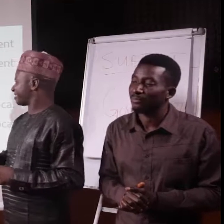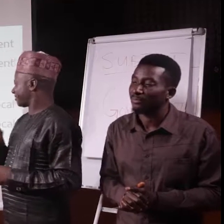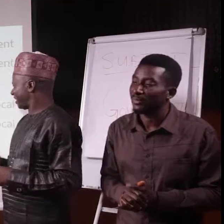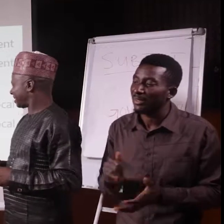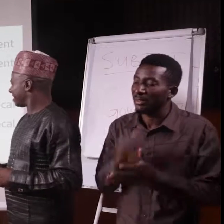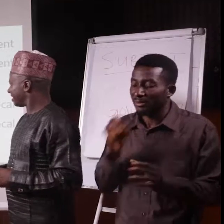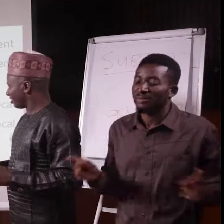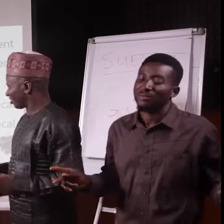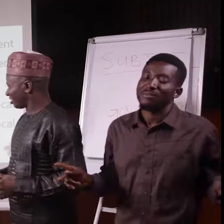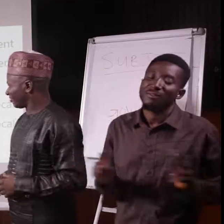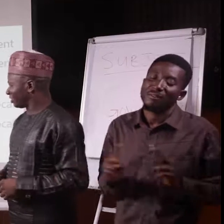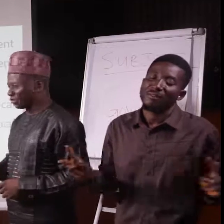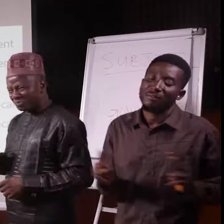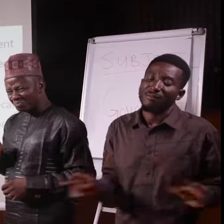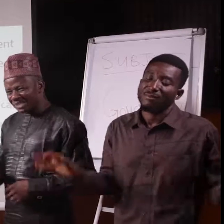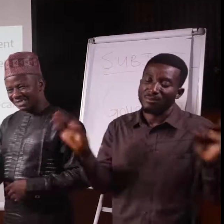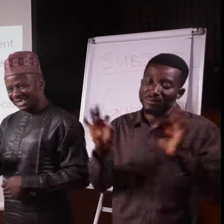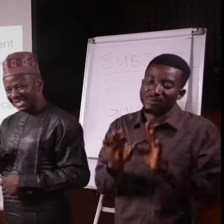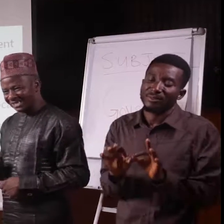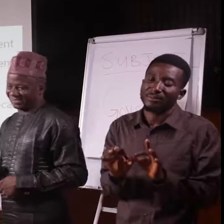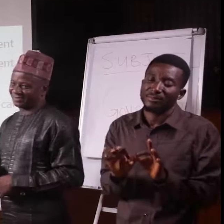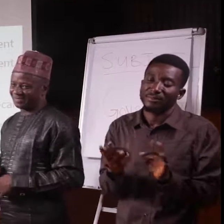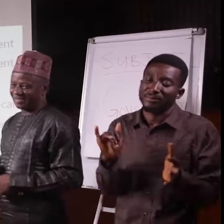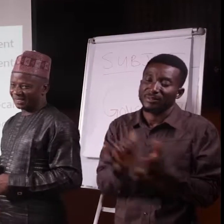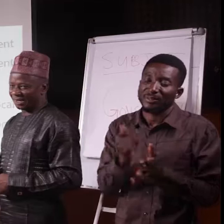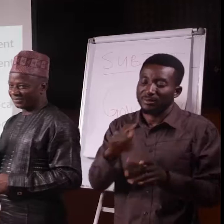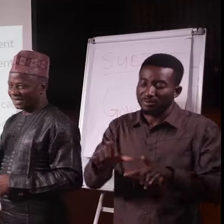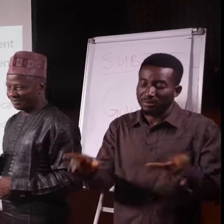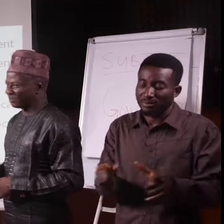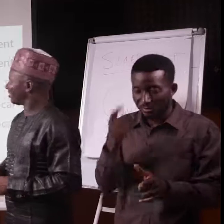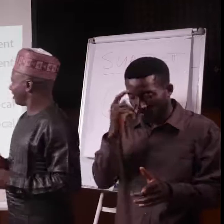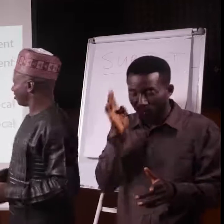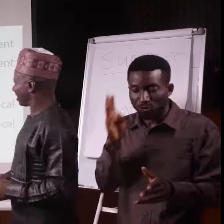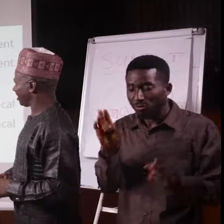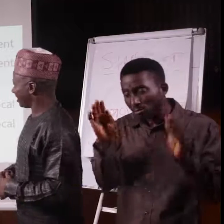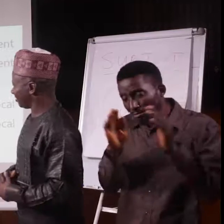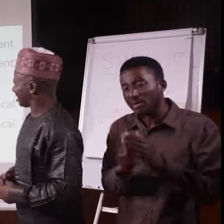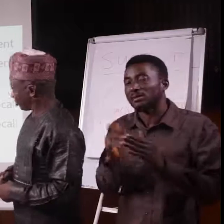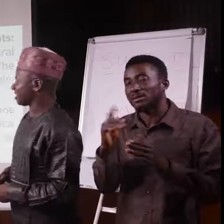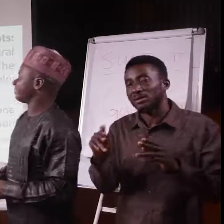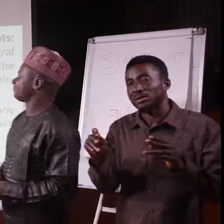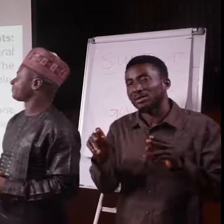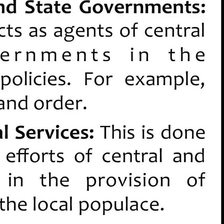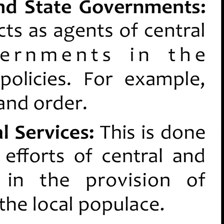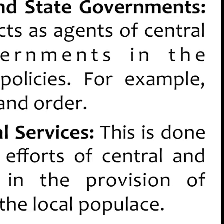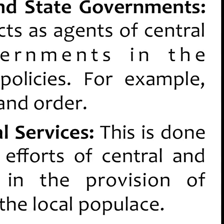important. It is expected that the local government should meet the needs of her people at the local level at all